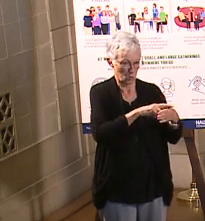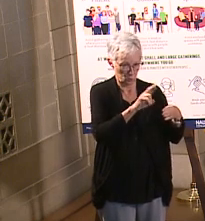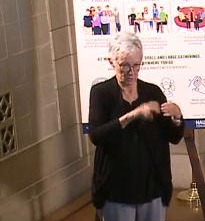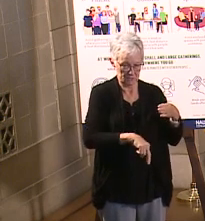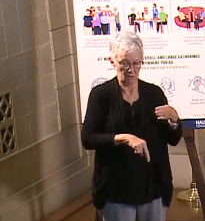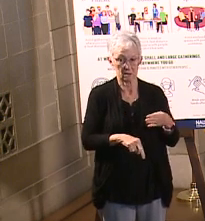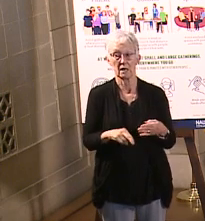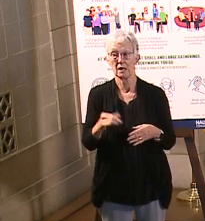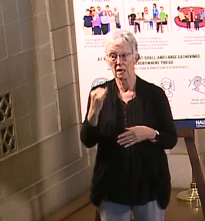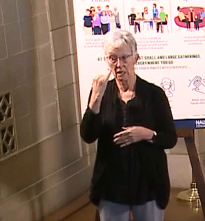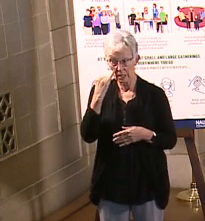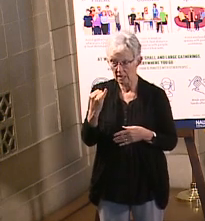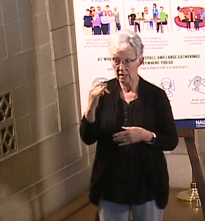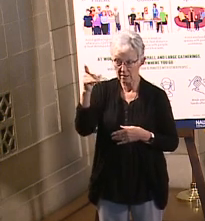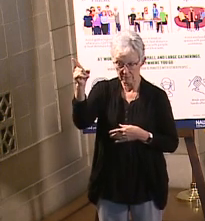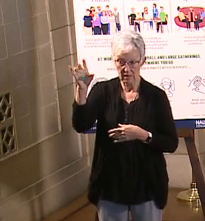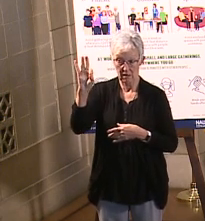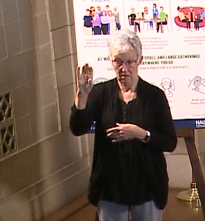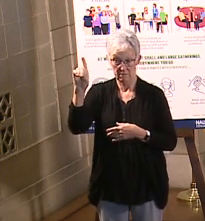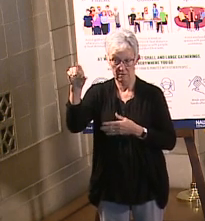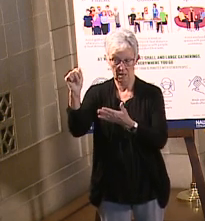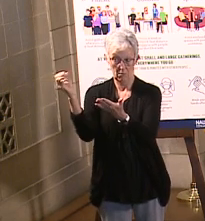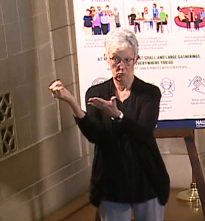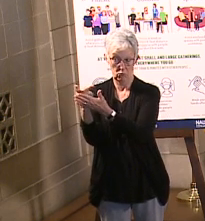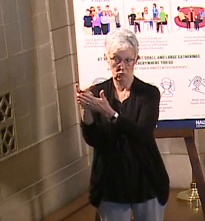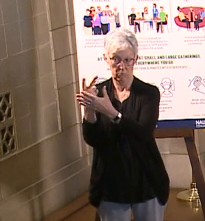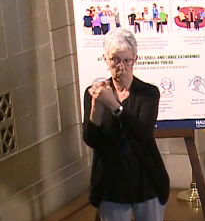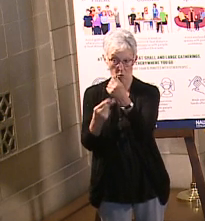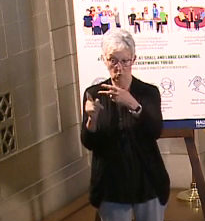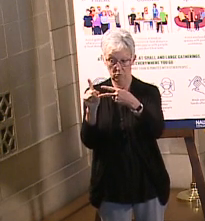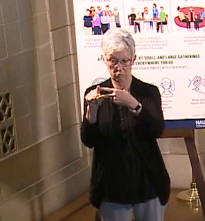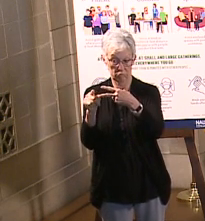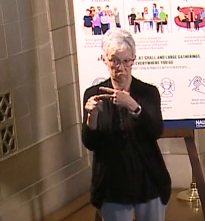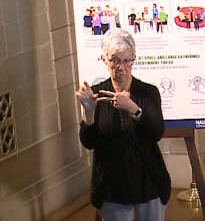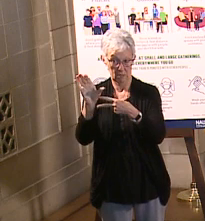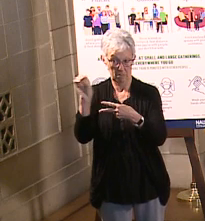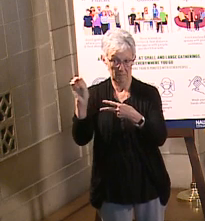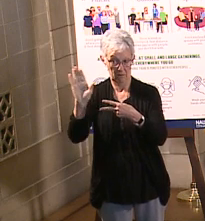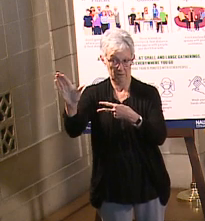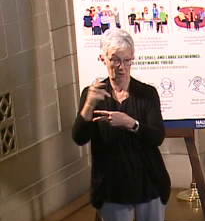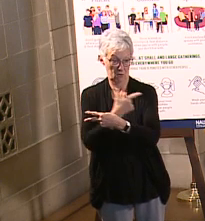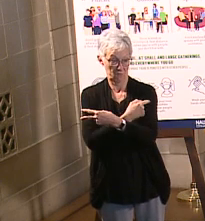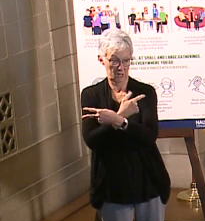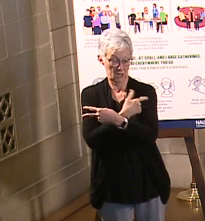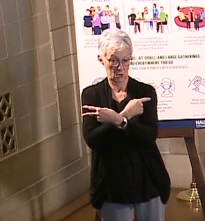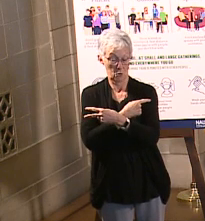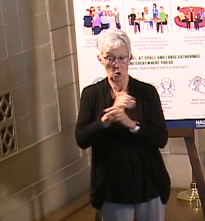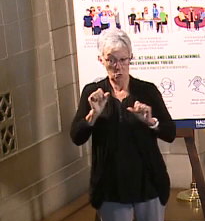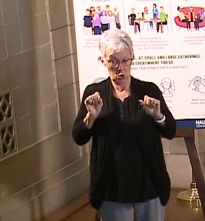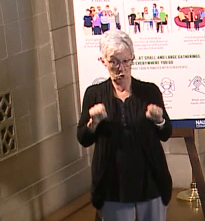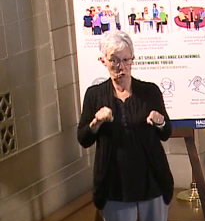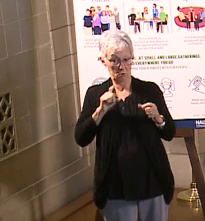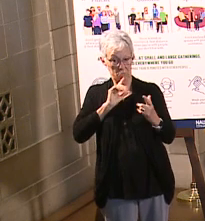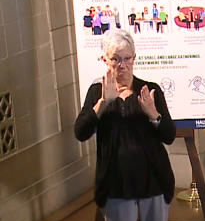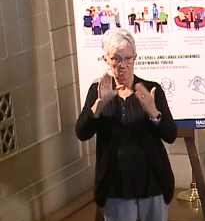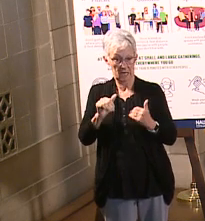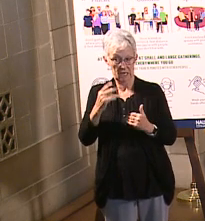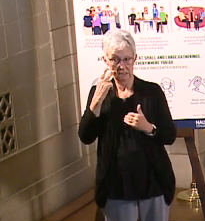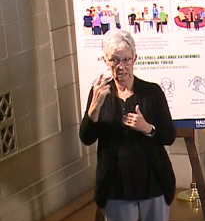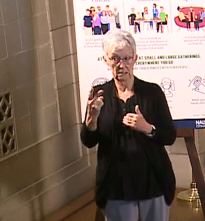those vaccines actually arrive in Nebraska the week of December 14th. And our first shipment is slated